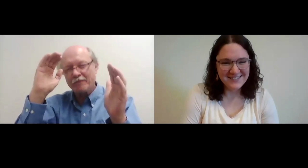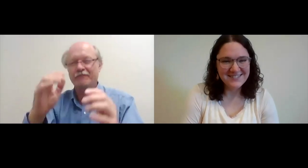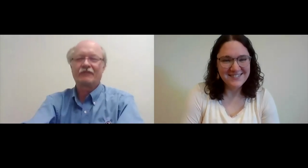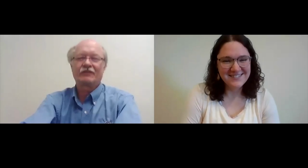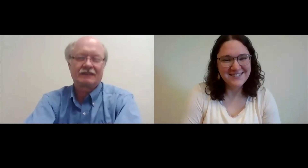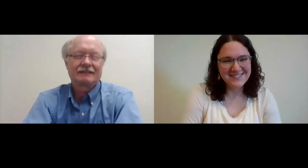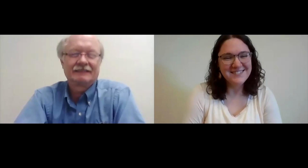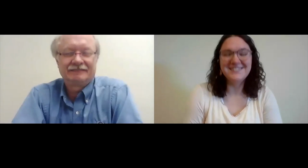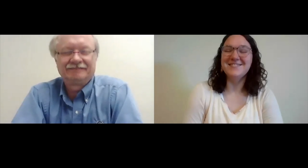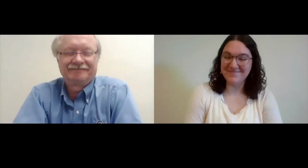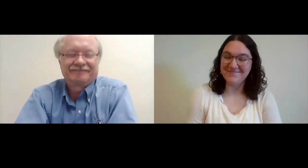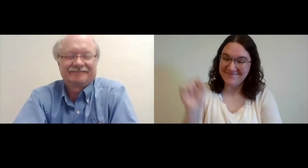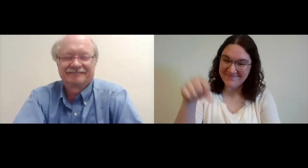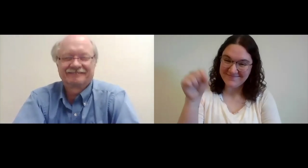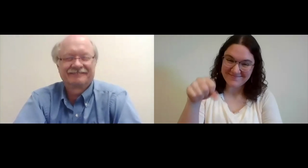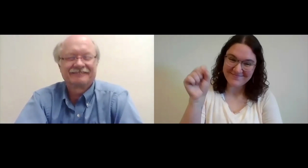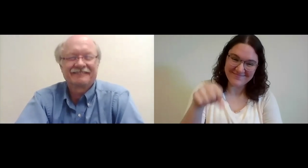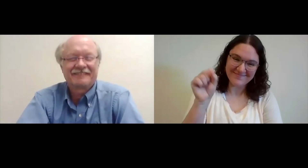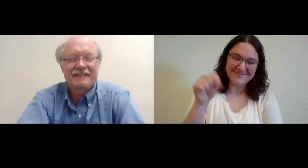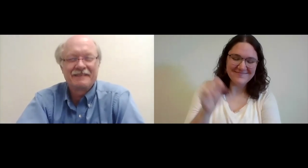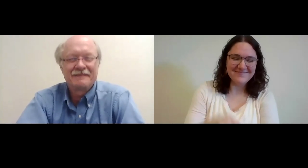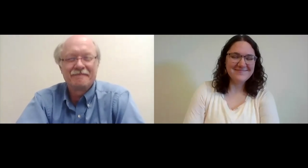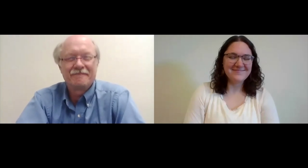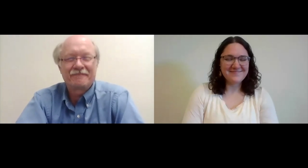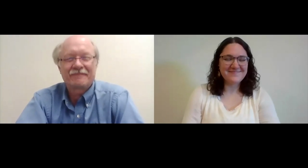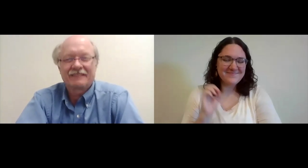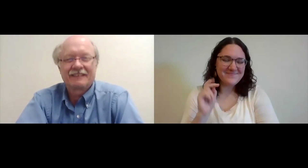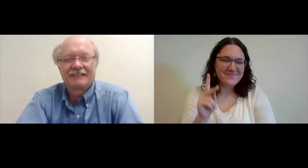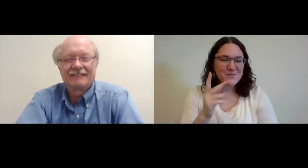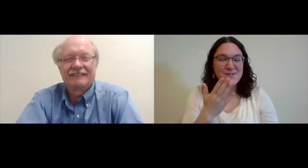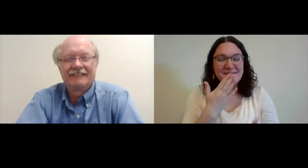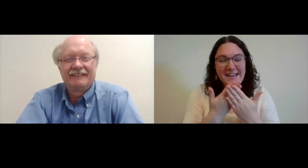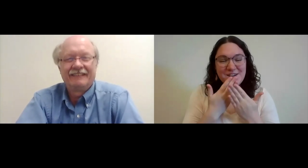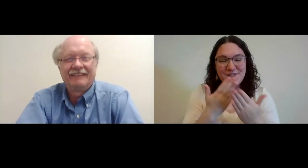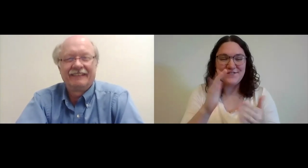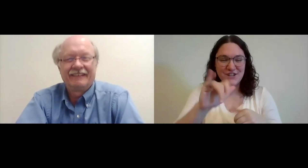years. That's wonderful. Thank Thanks. you.